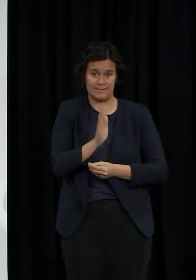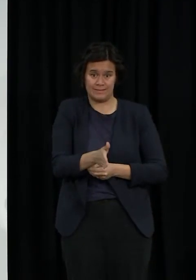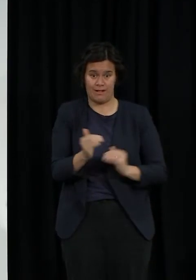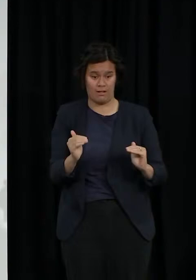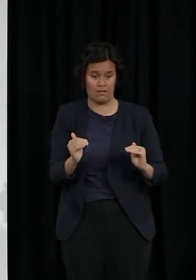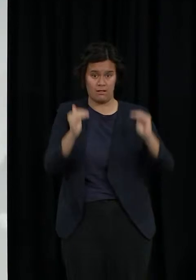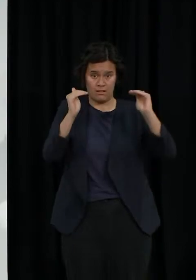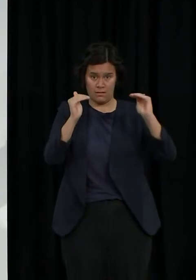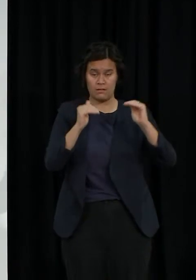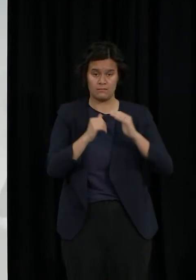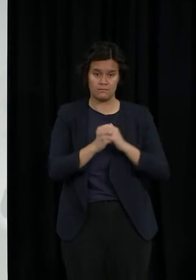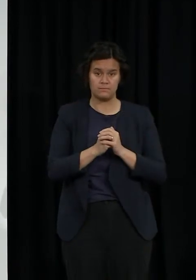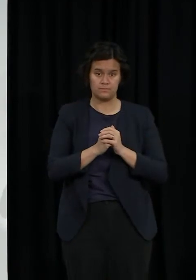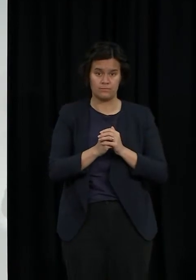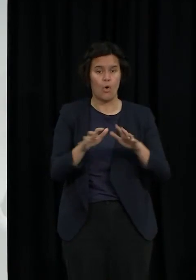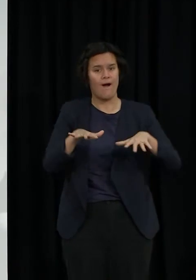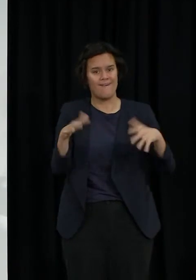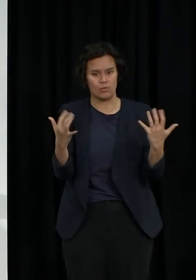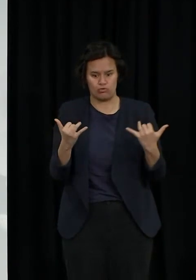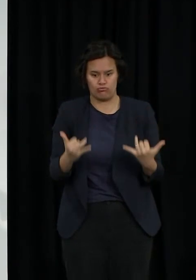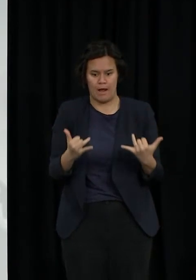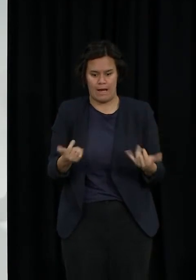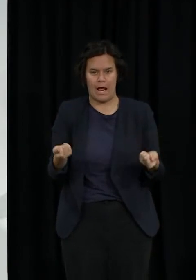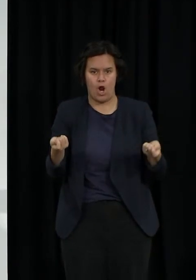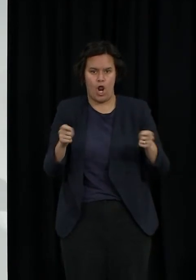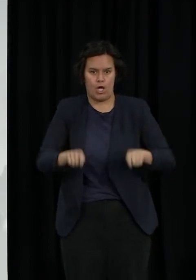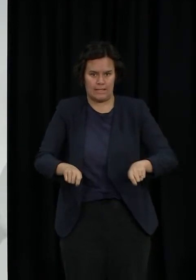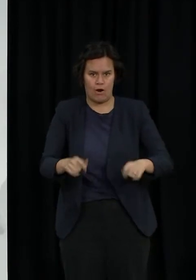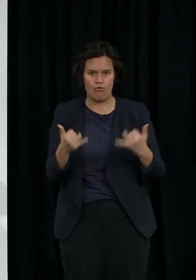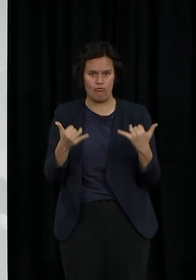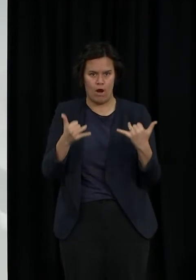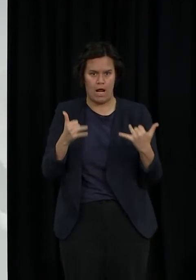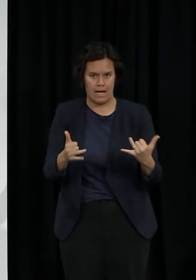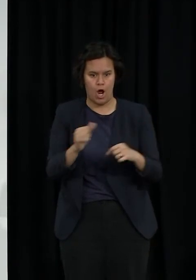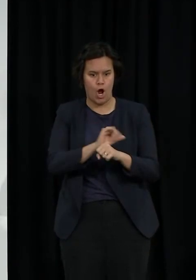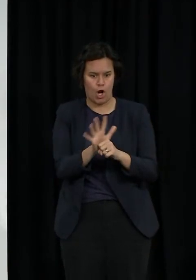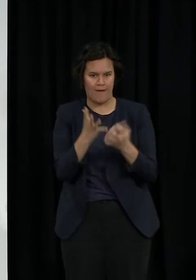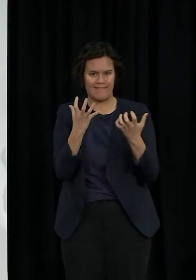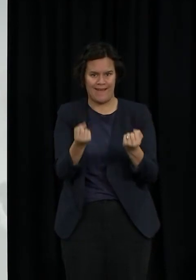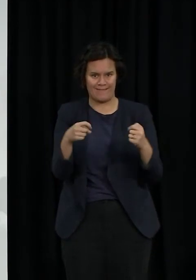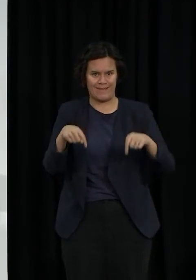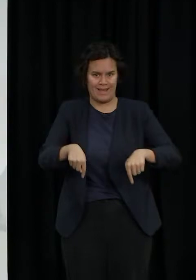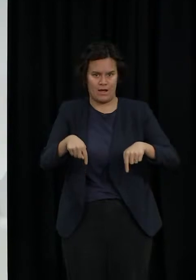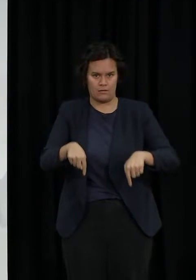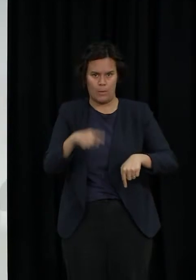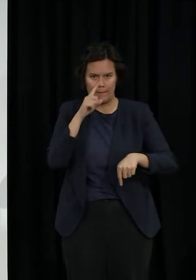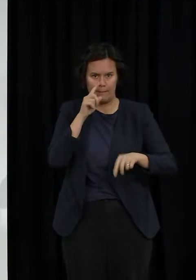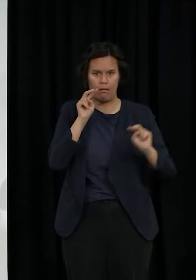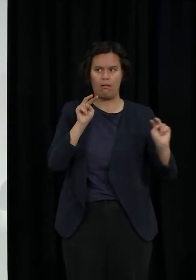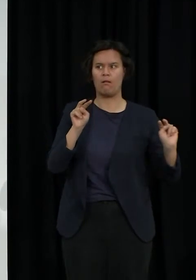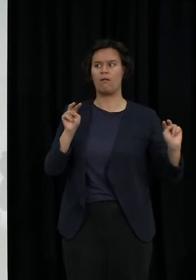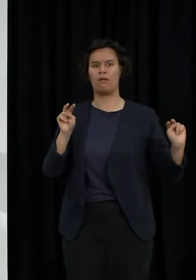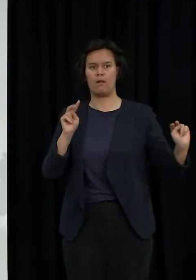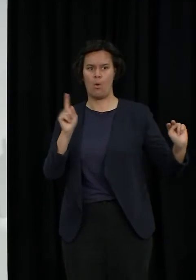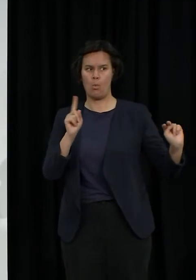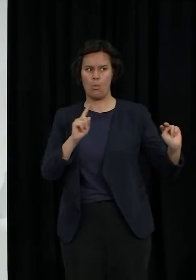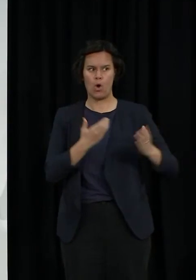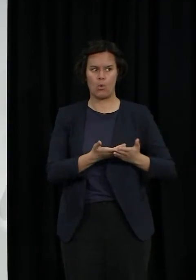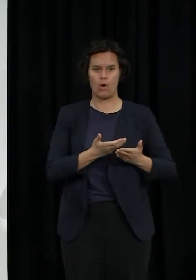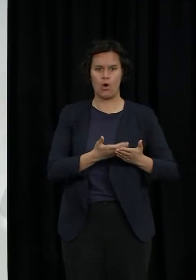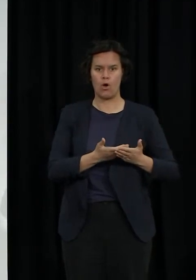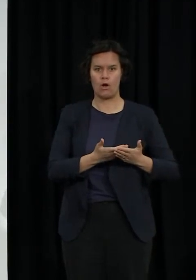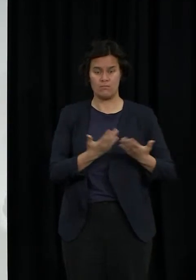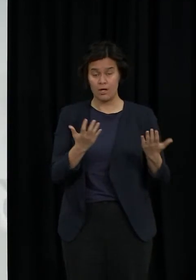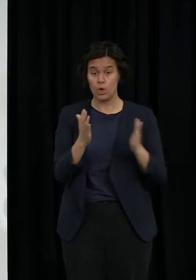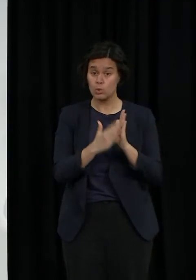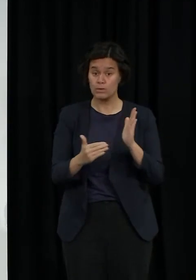is that people will obviously be looking at the circumstances around them. But the New Zealand economy has been resilient and robust, and I'm